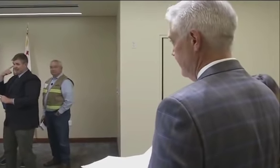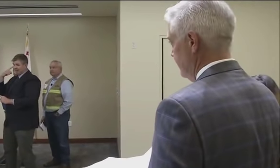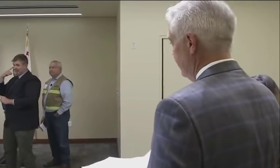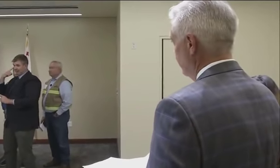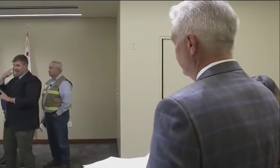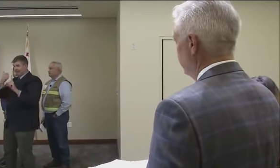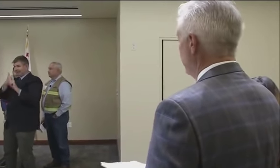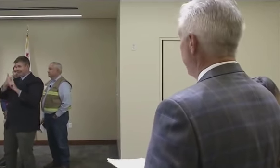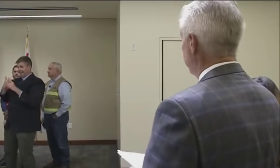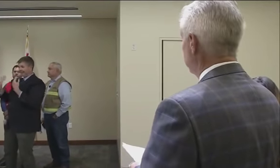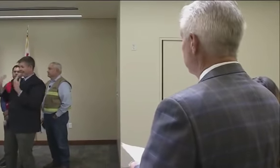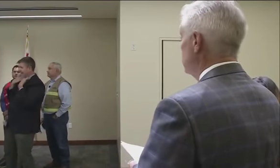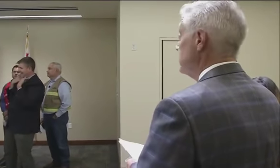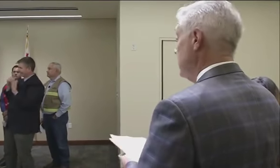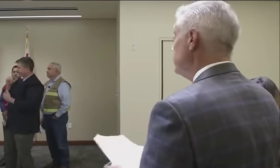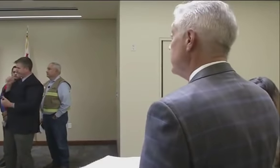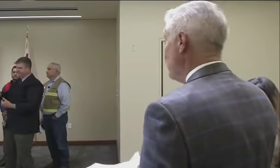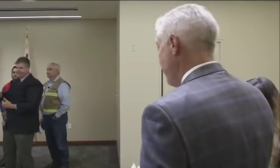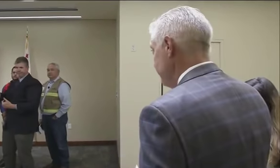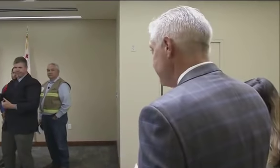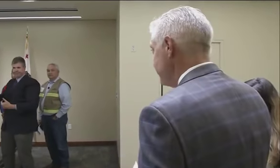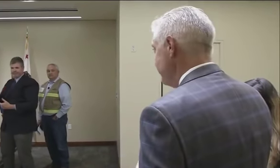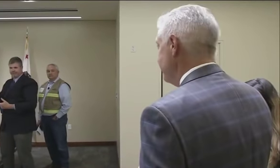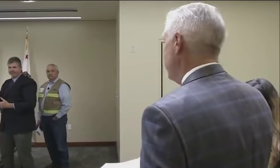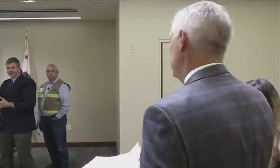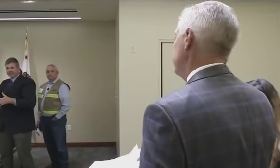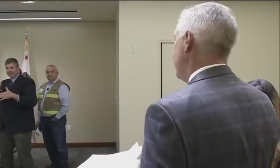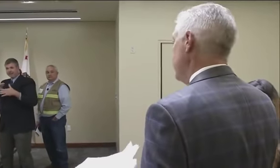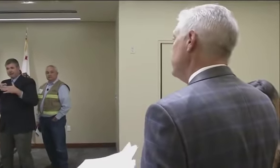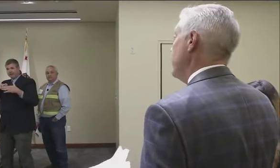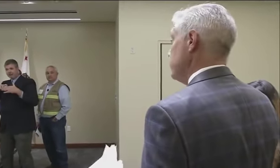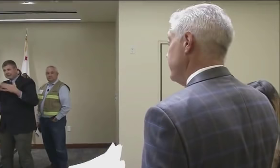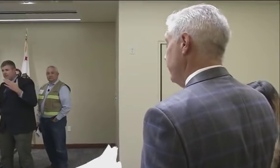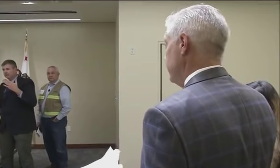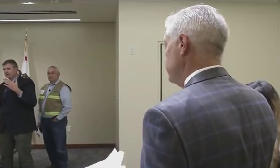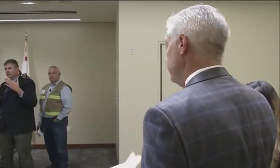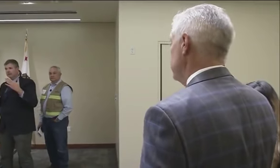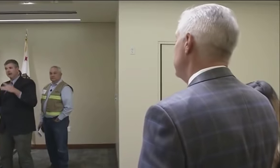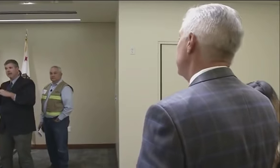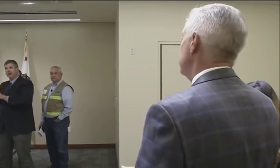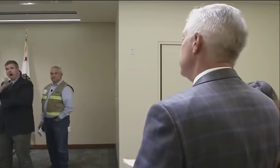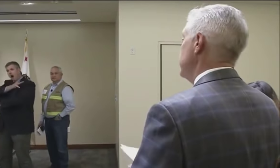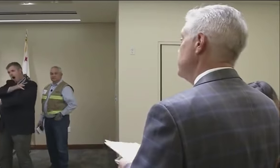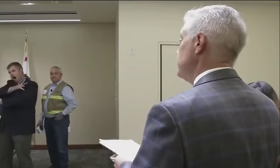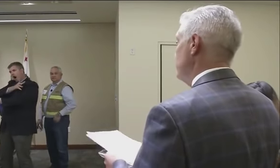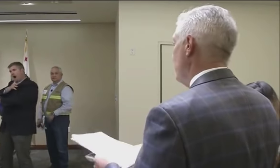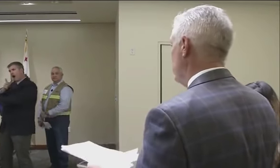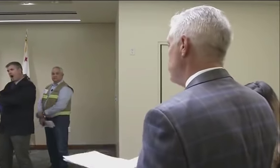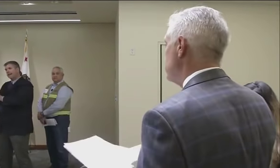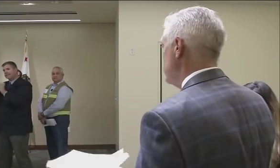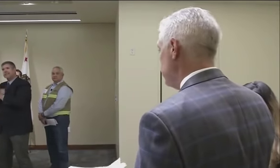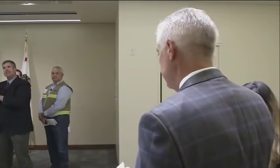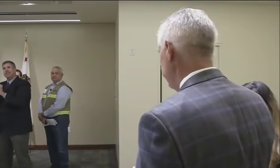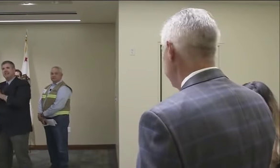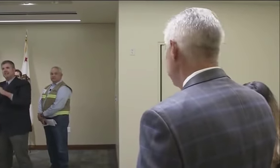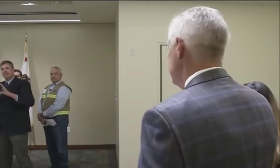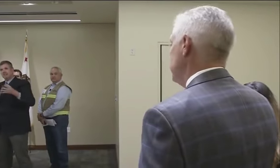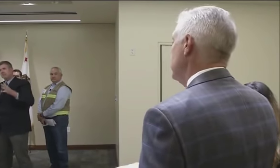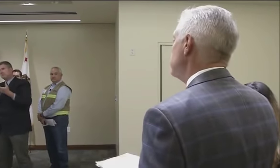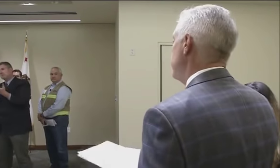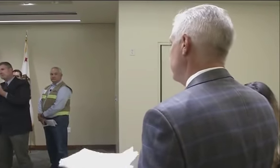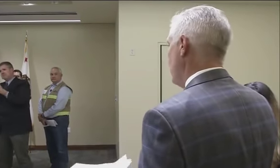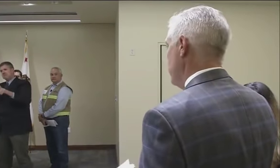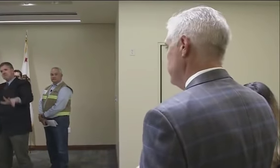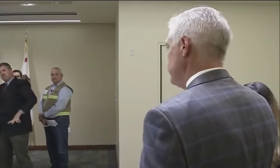of greed, that if you had covered the wires in high fire threat areas, if you had done the vegetation more severely, if